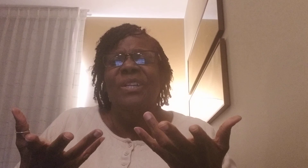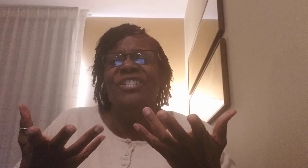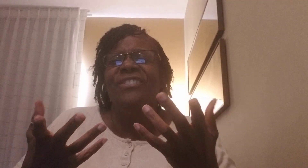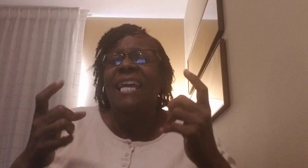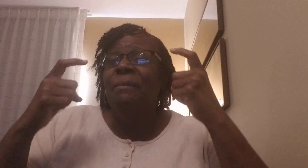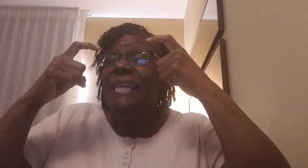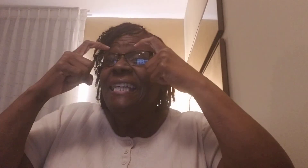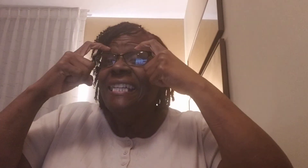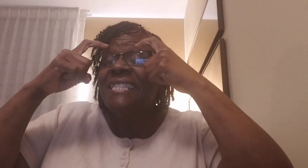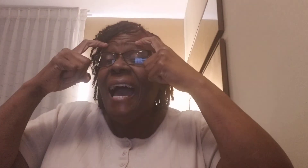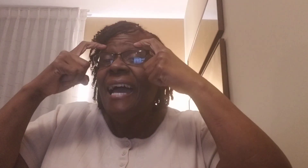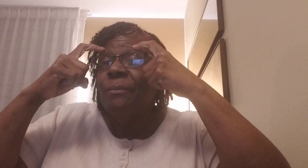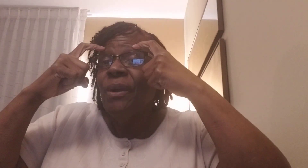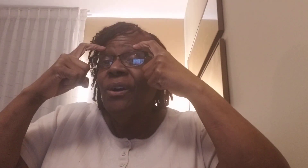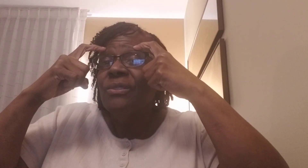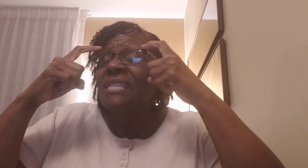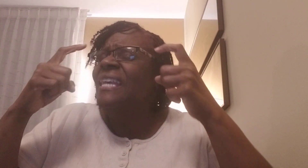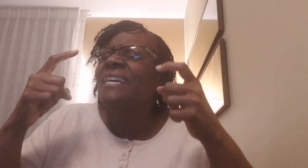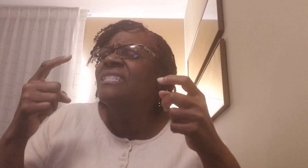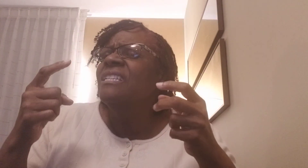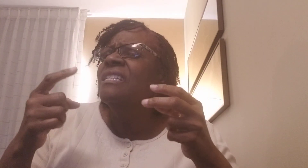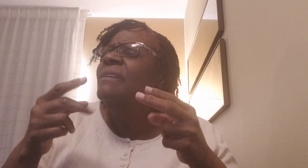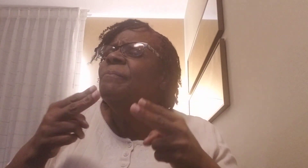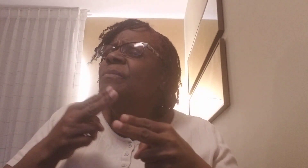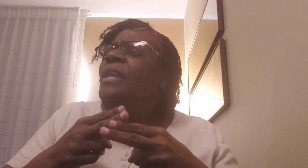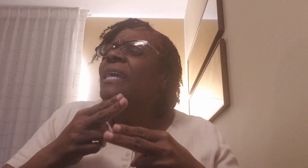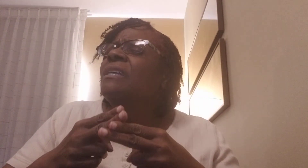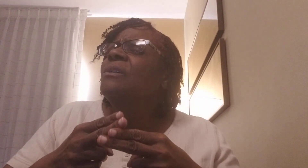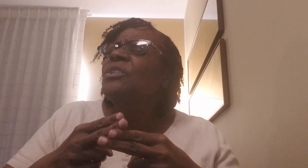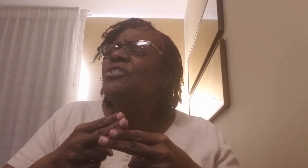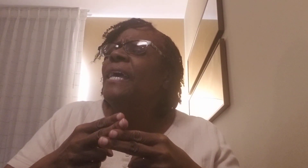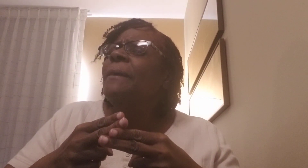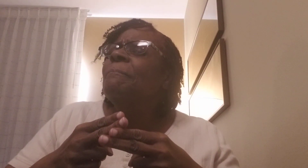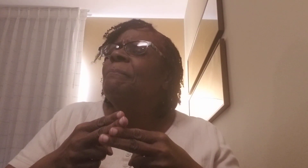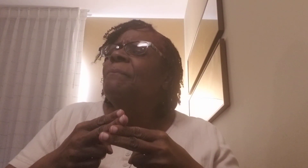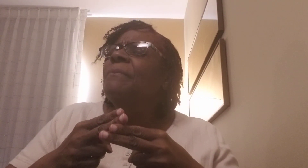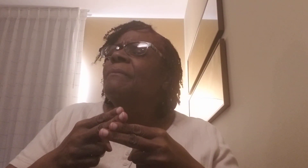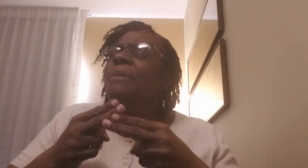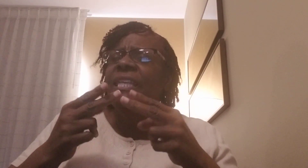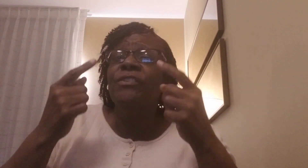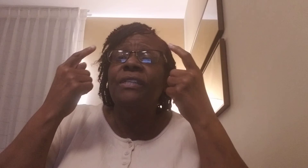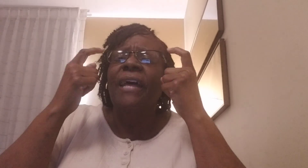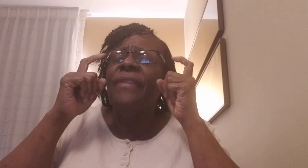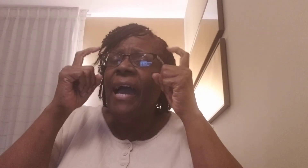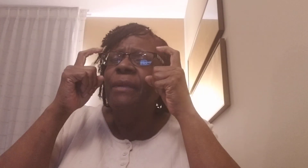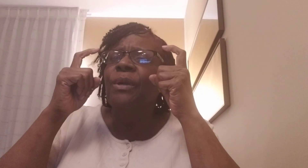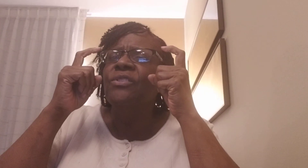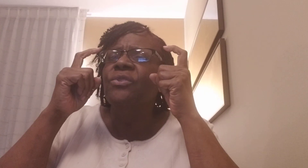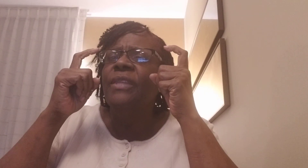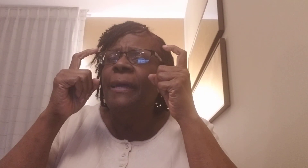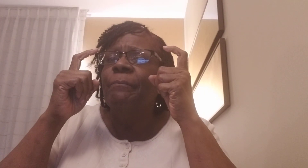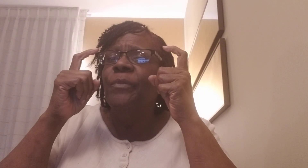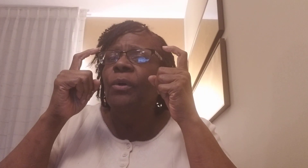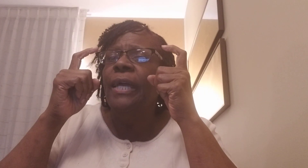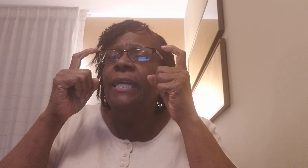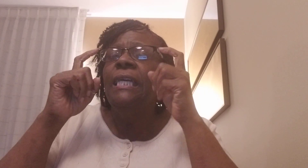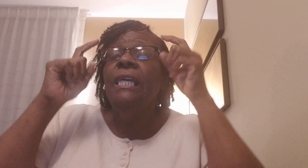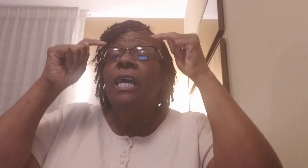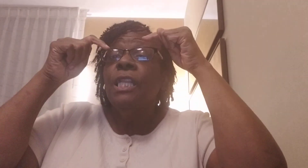is your name, because the eyebrows is asking, hey, what's your name? Believe it or not, the eyebrows do that. Okay.